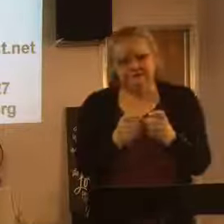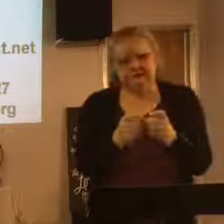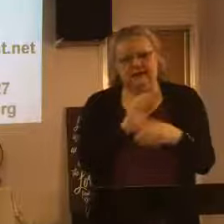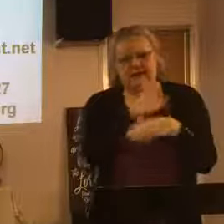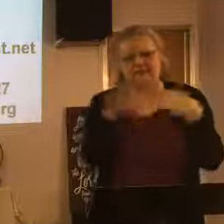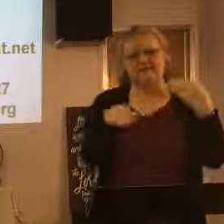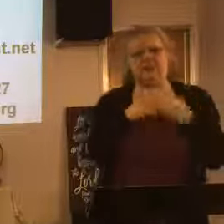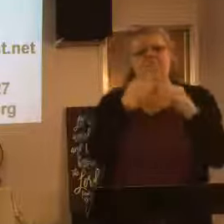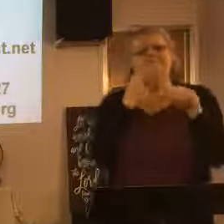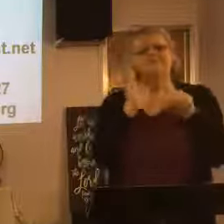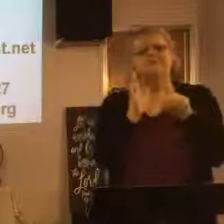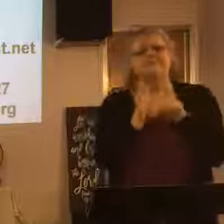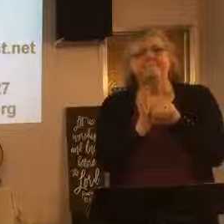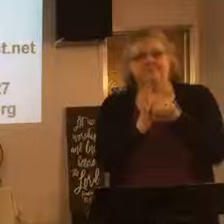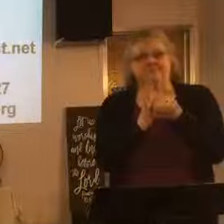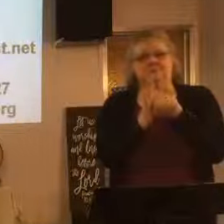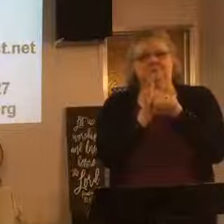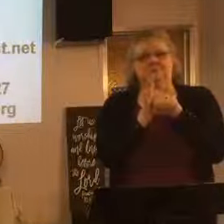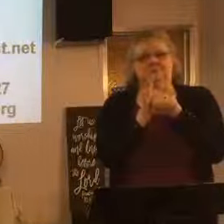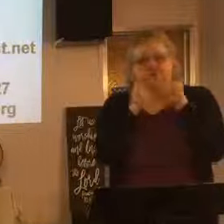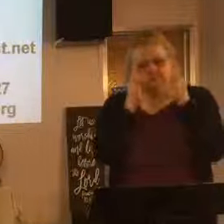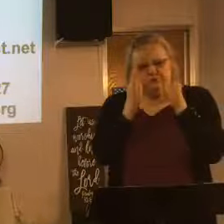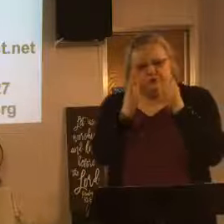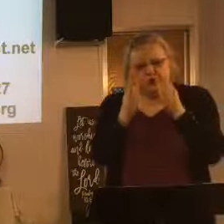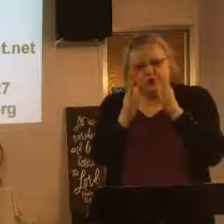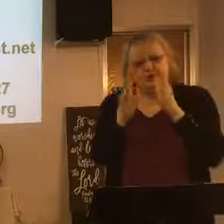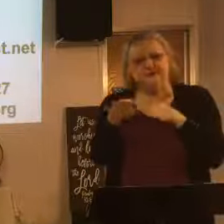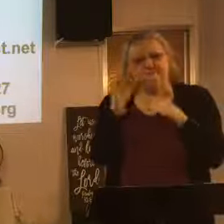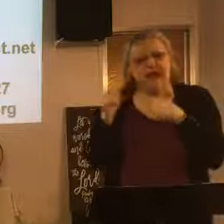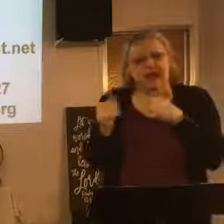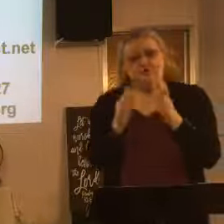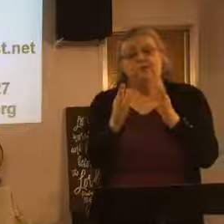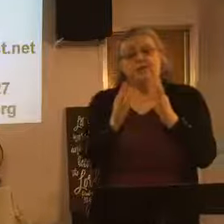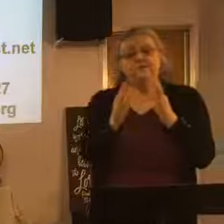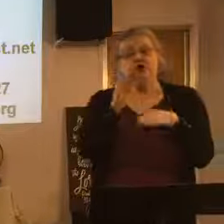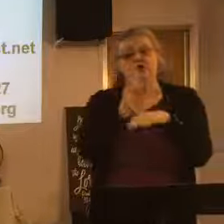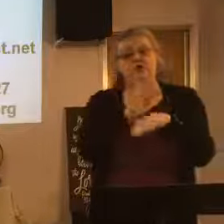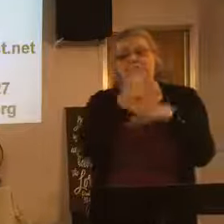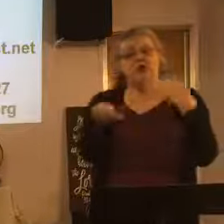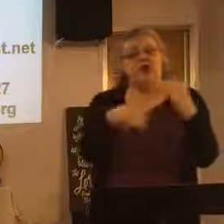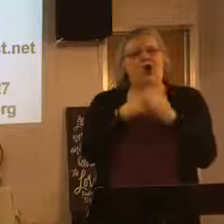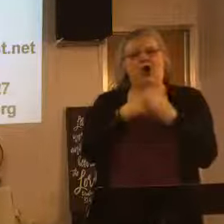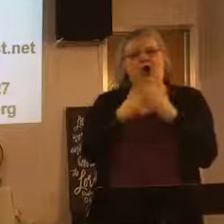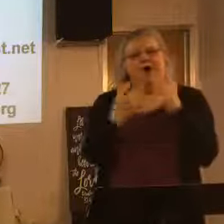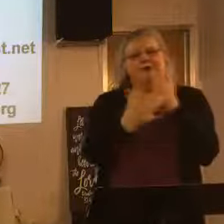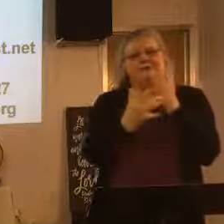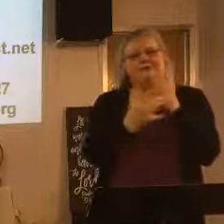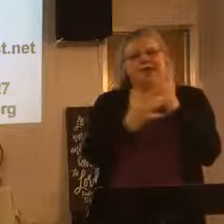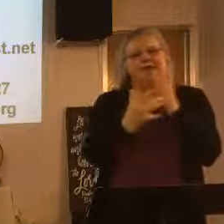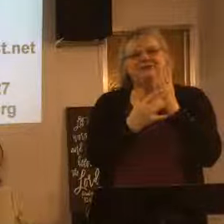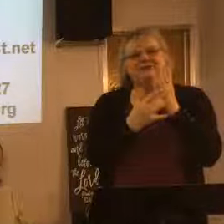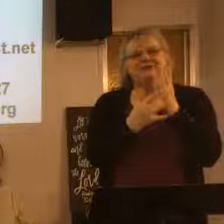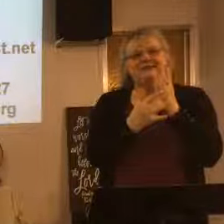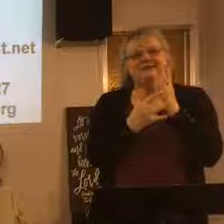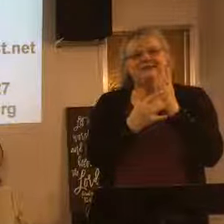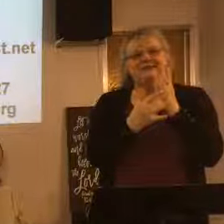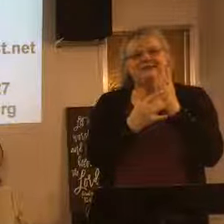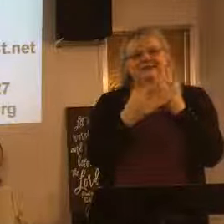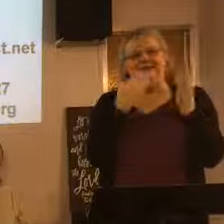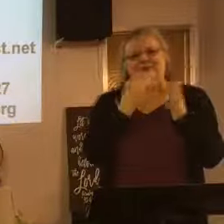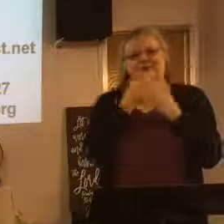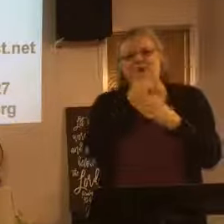all commit to focus and find ways, using all this wonderful technology and some